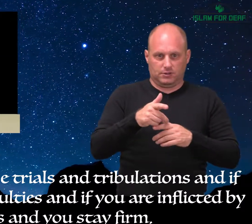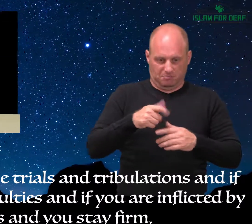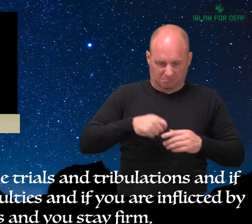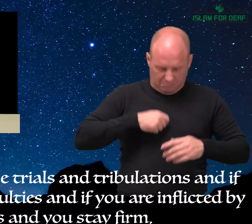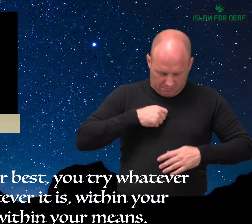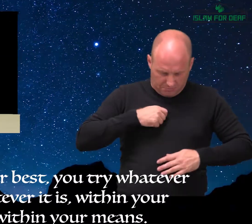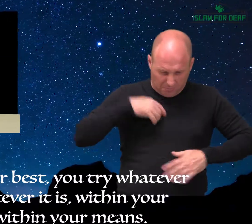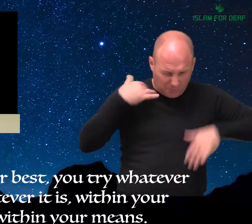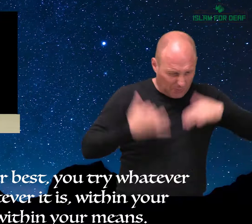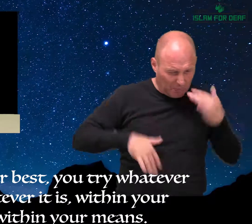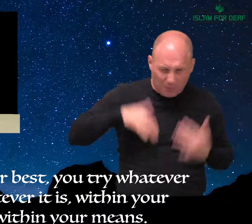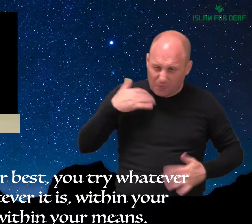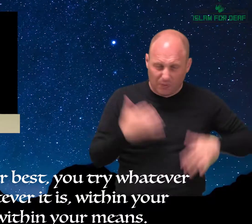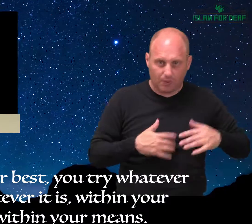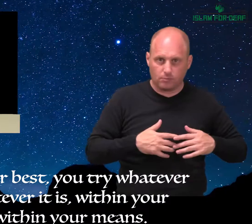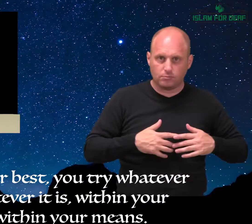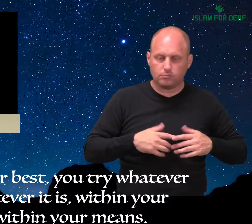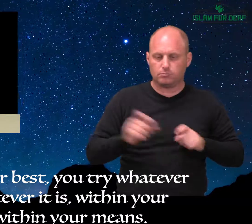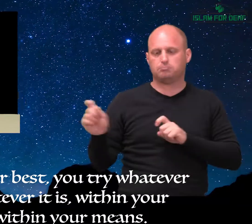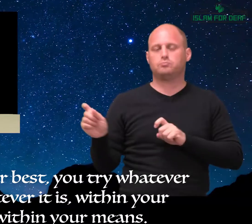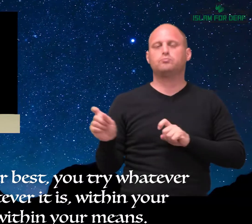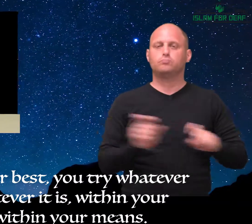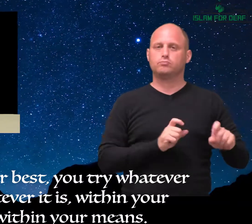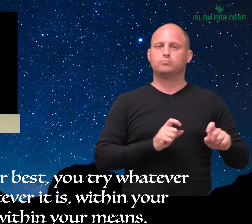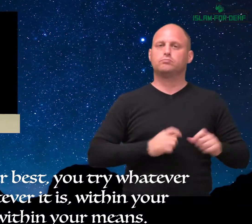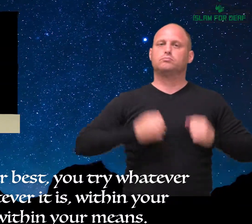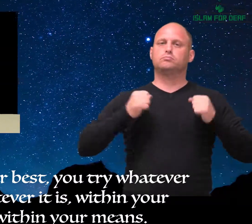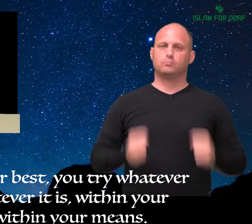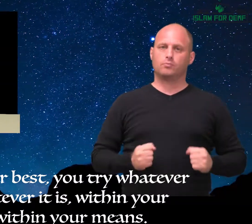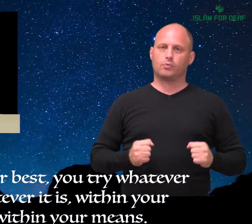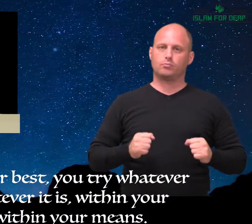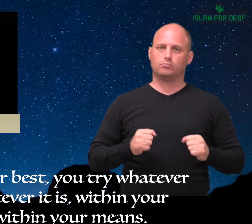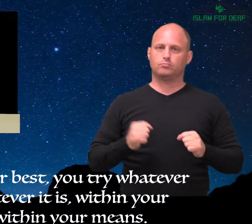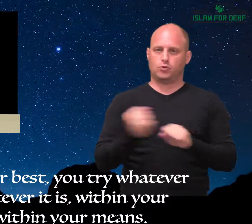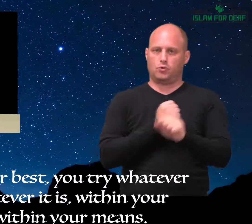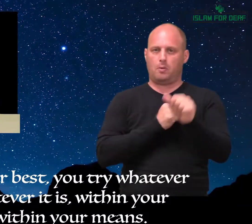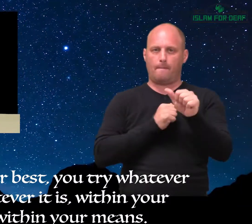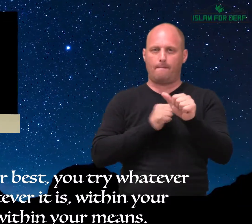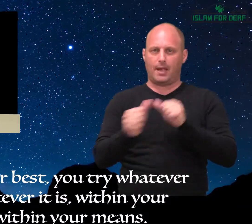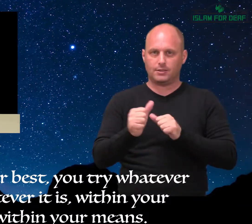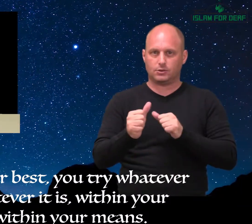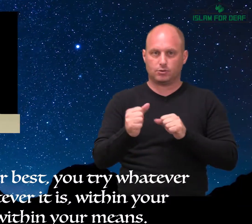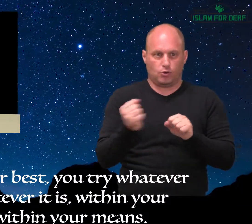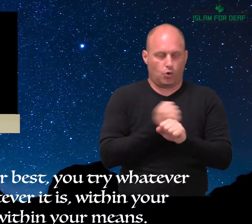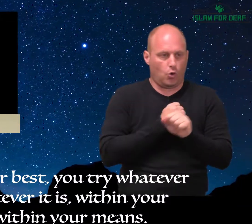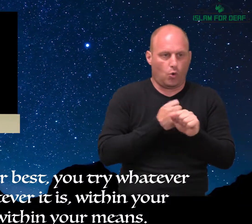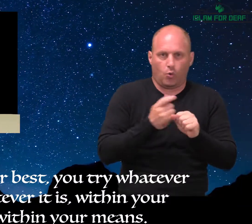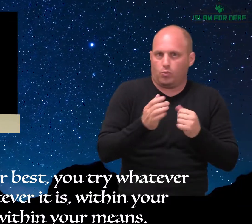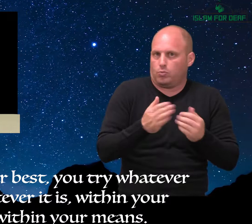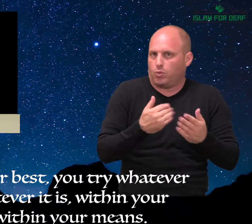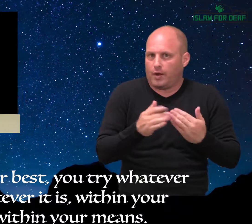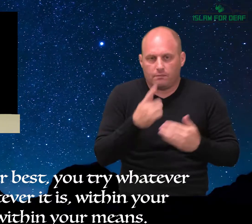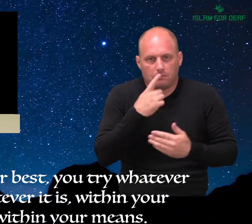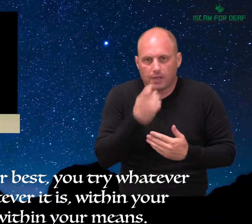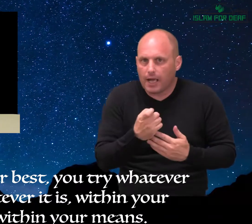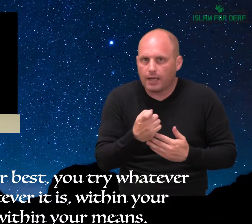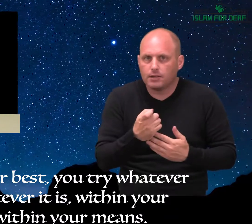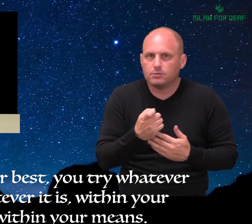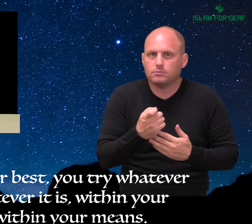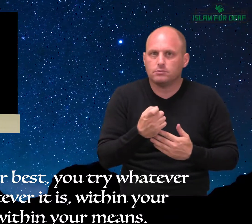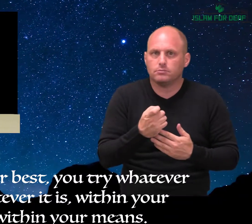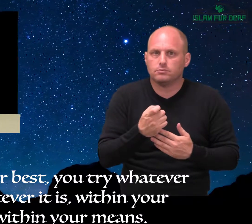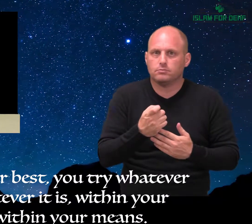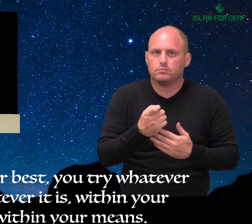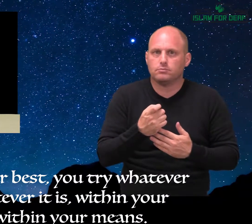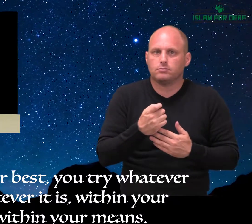firm and you try your best. You try whatever you can, whatever is within your capacity,